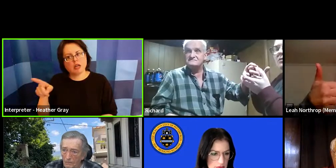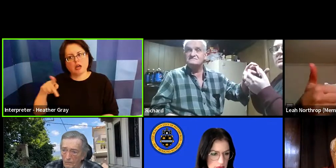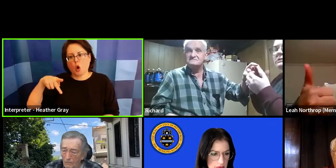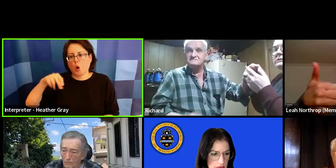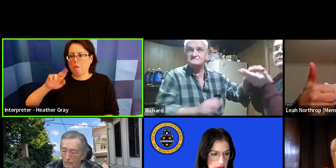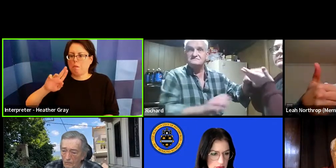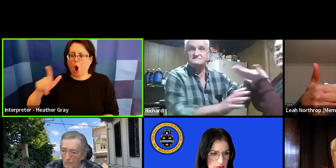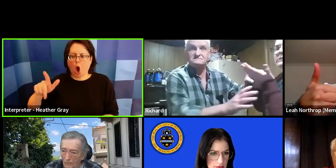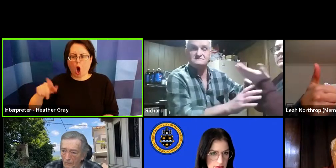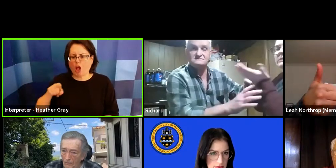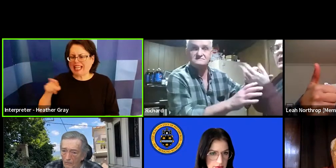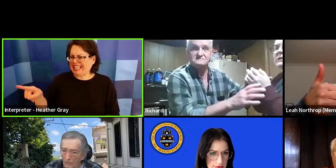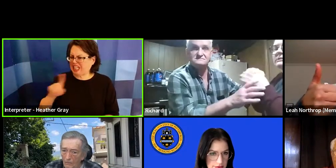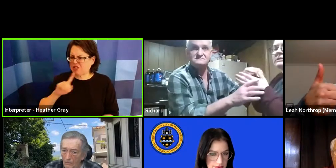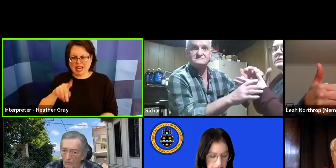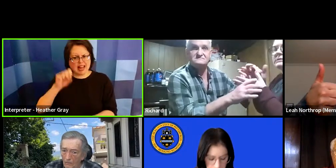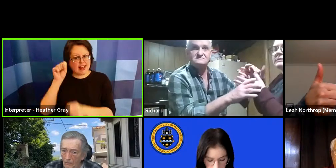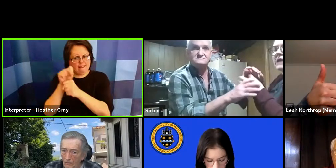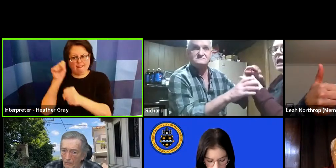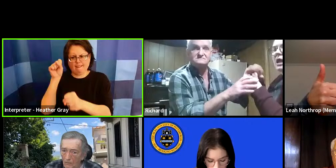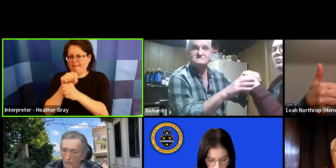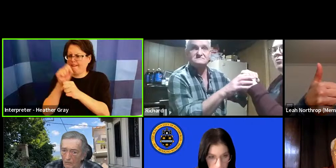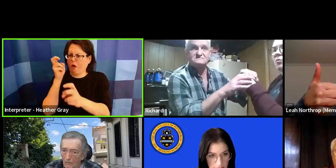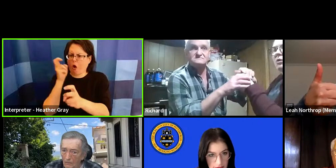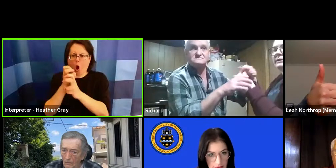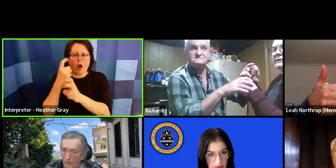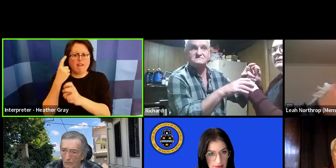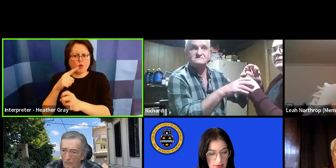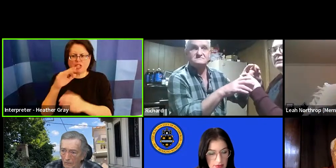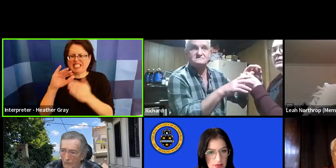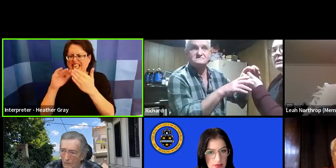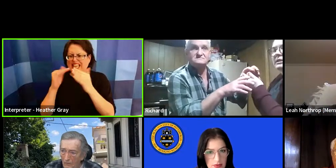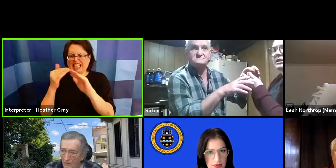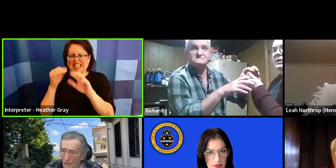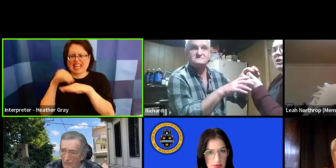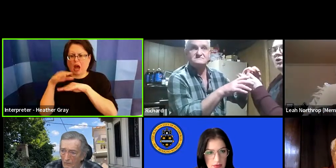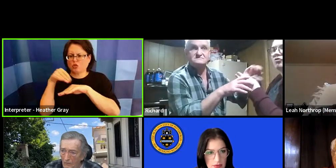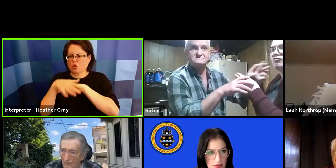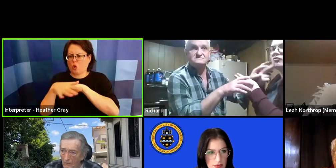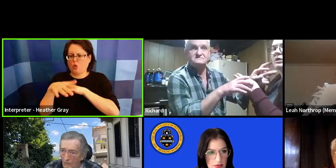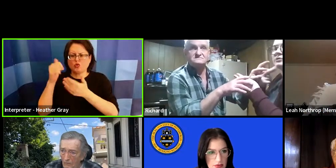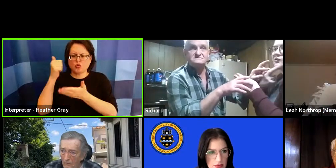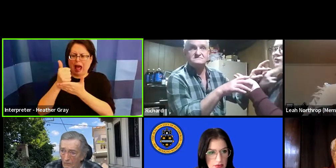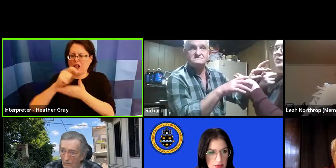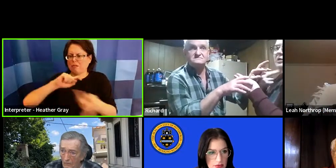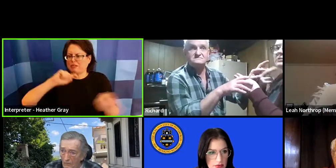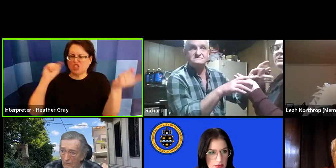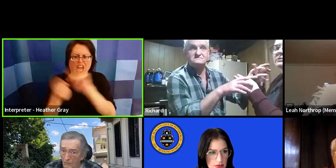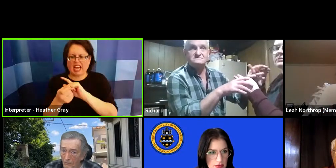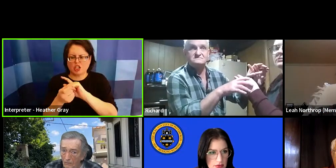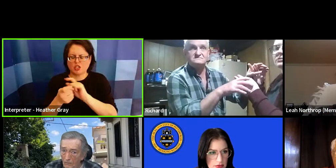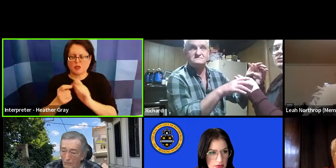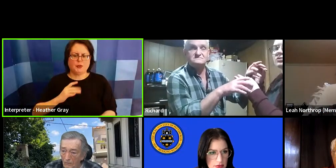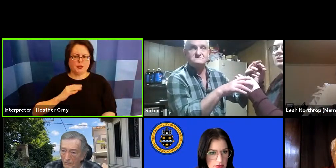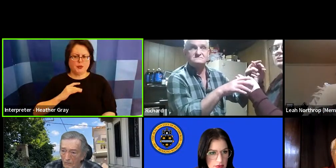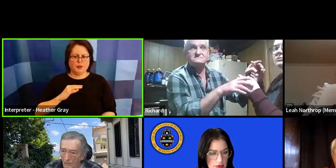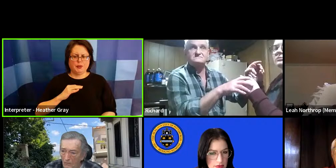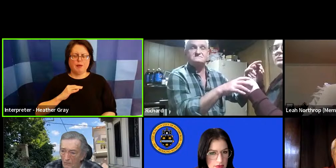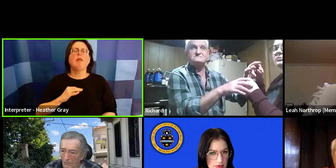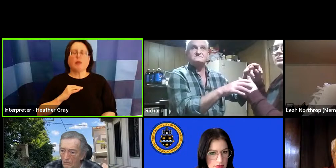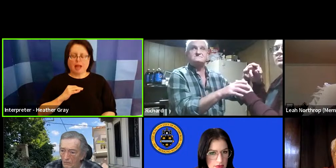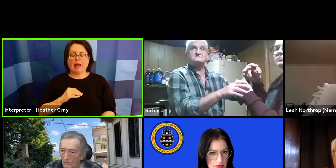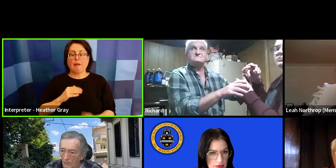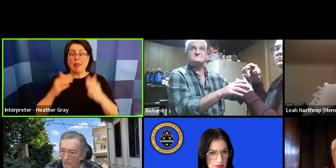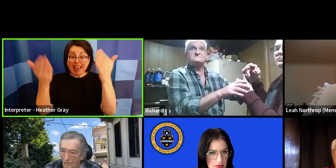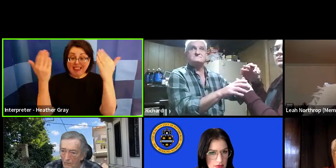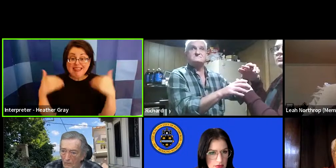to make the changes that needed to take place. So, Paul, what we were saying is that I think Leah, you're going to write the letter with Tina's help. Is that